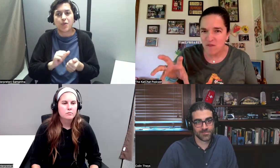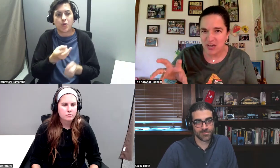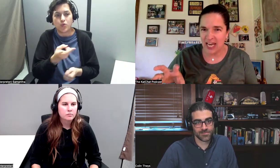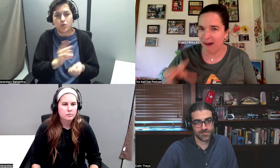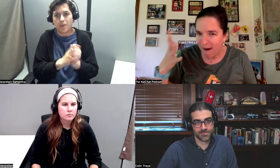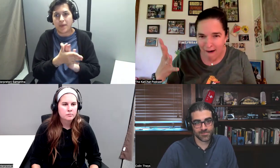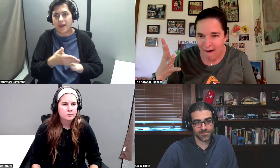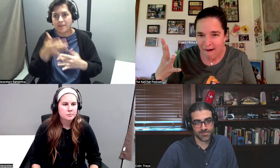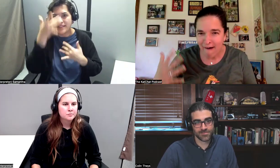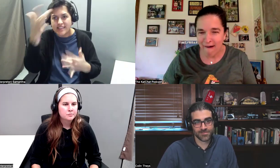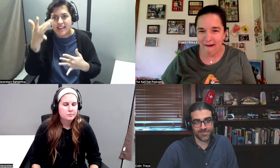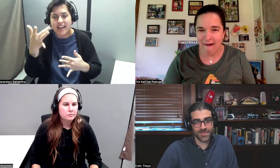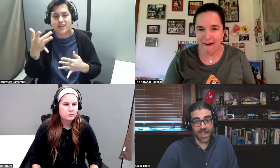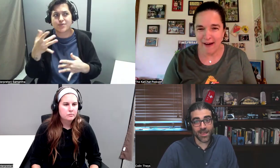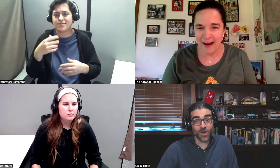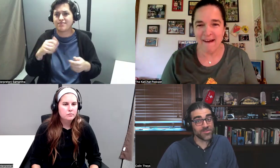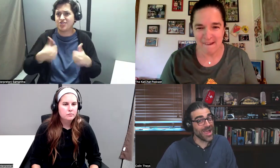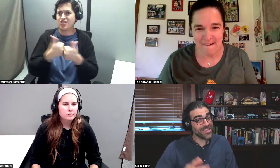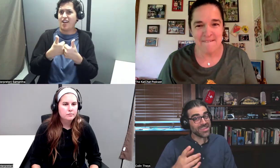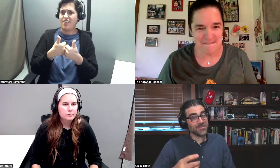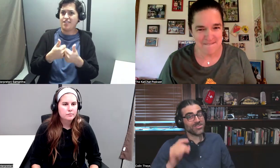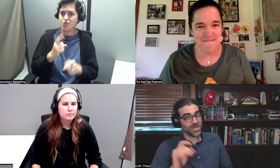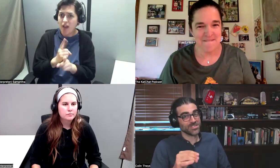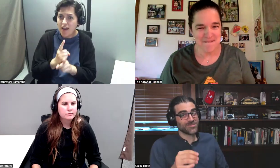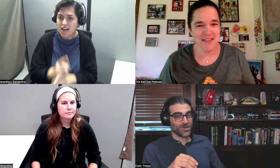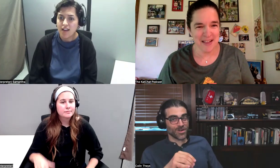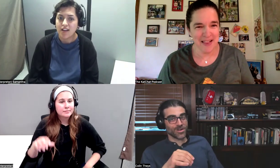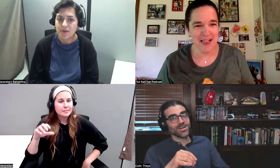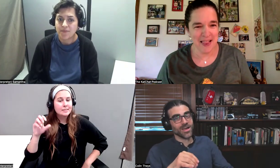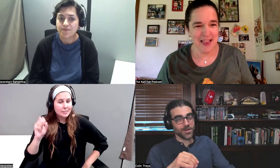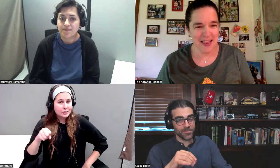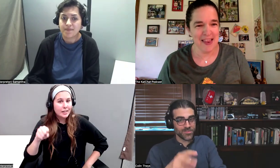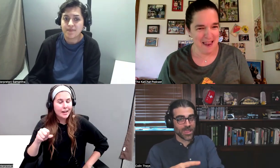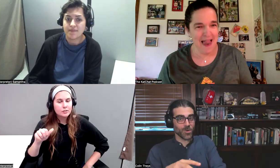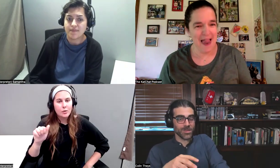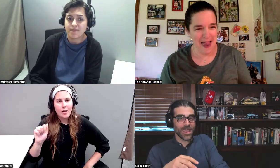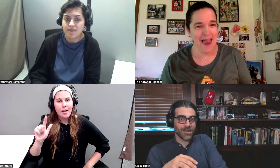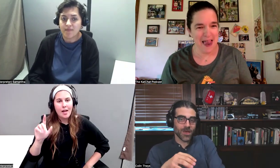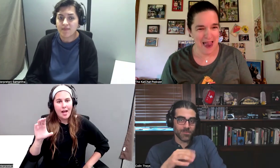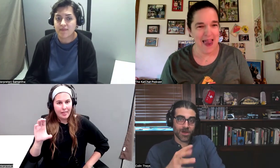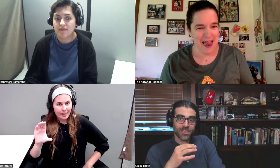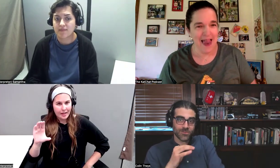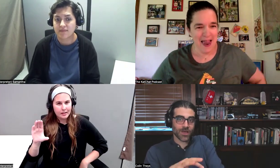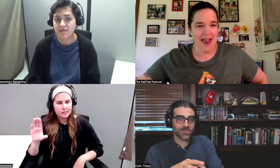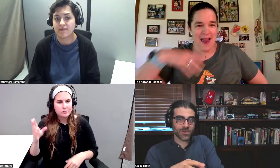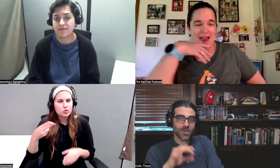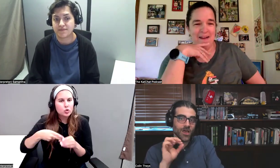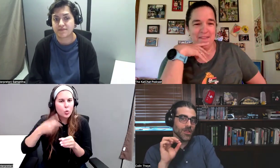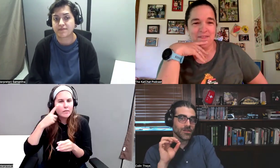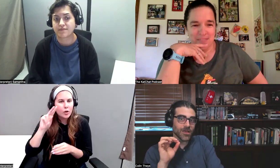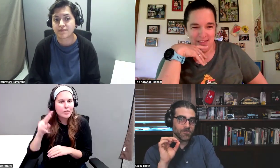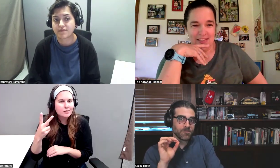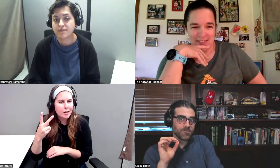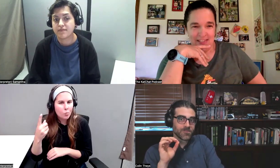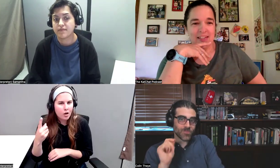of the movie. Yeah. So Alec came in just for the second one. We had Marky and Tarasiuk